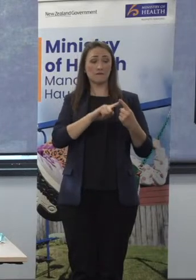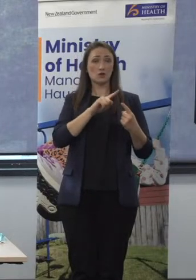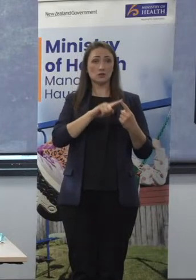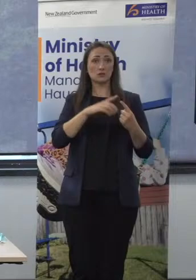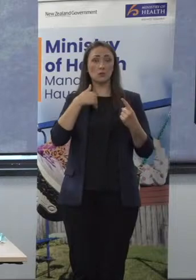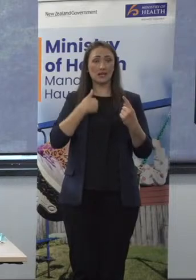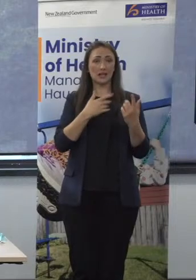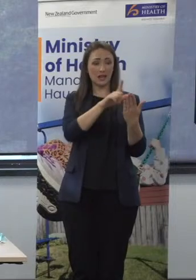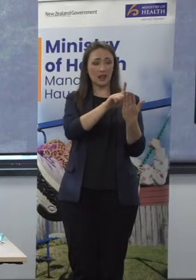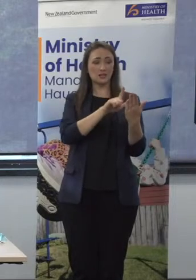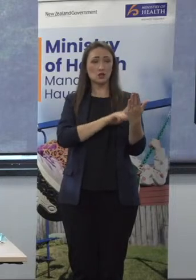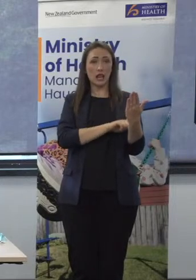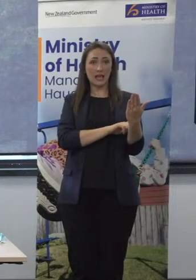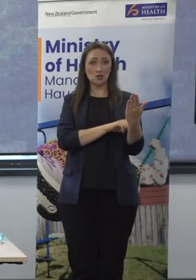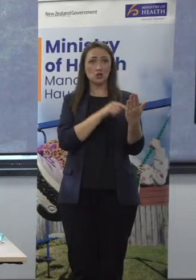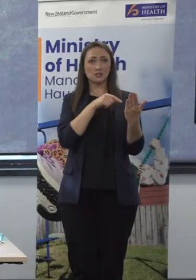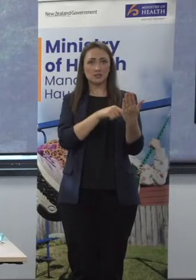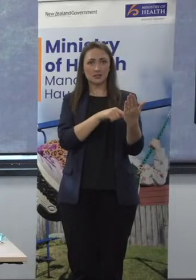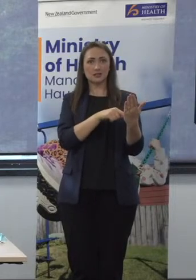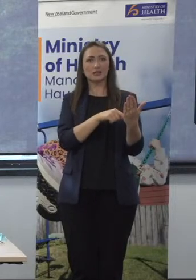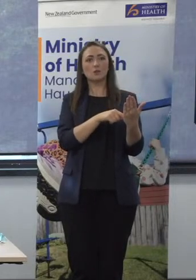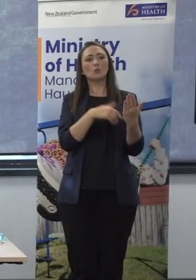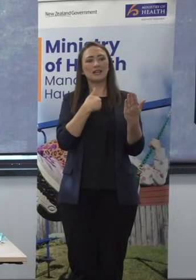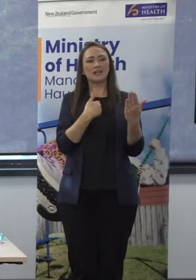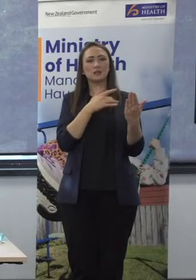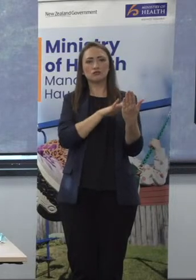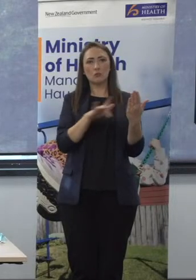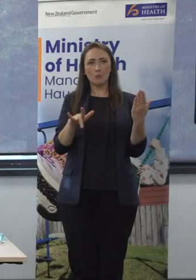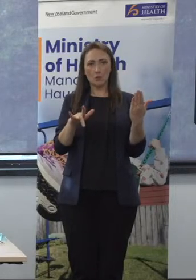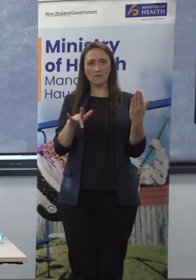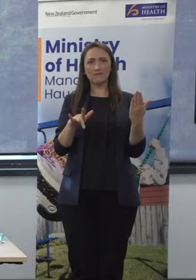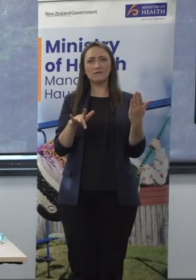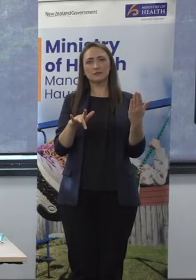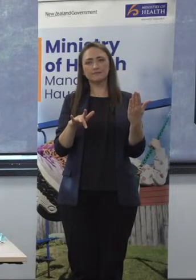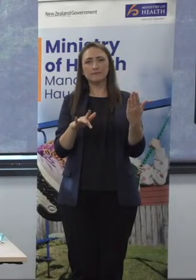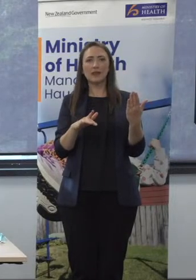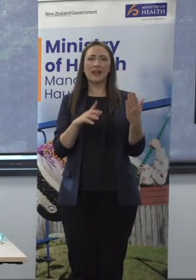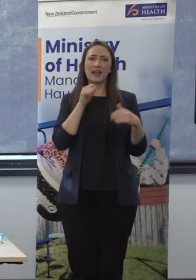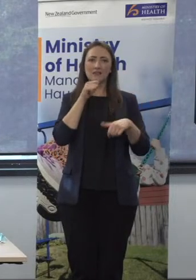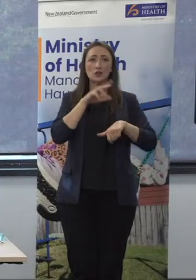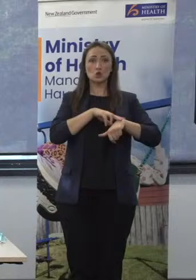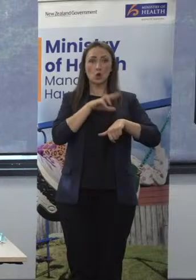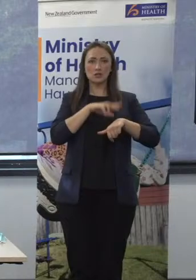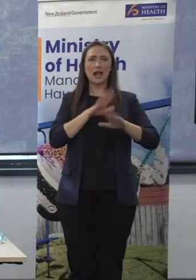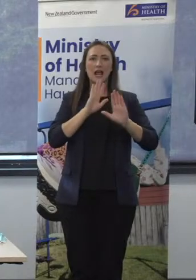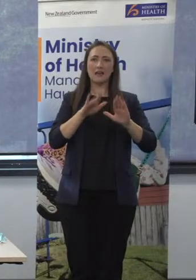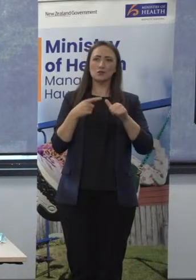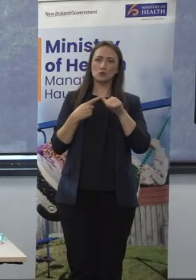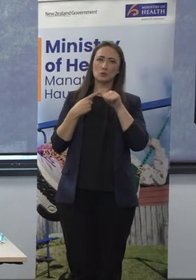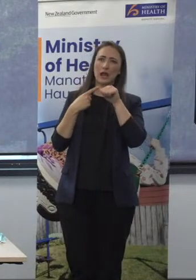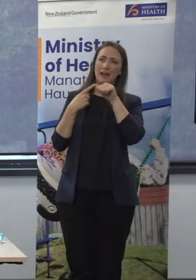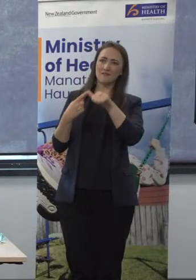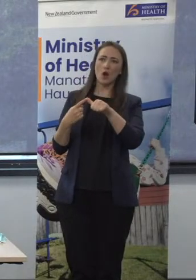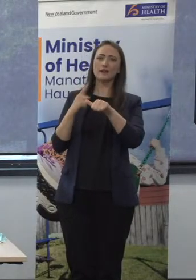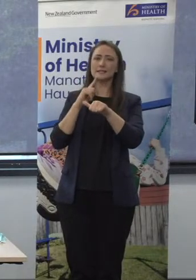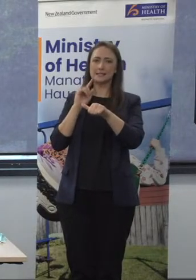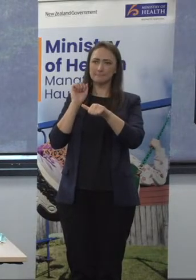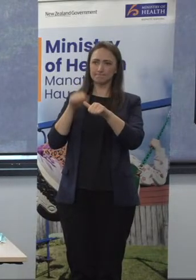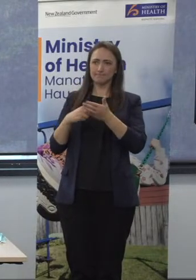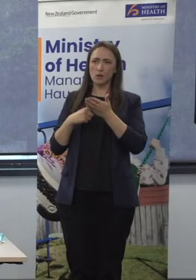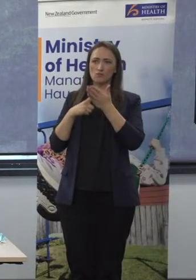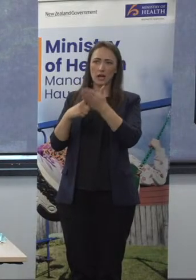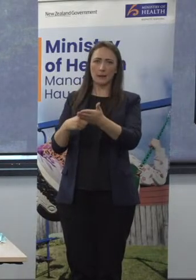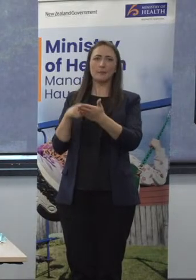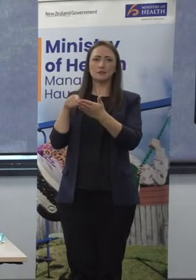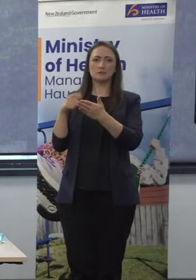need for a doctor to actually prescribe the vaccine. That will be going through a select committee process, I understand, from the Minister's office